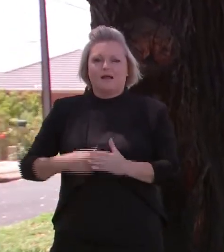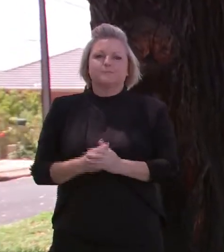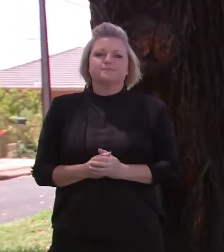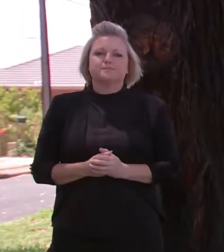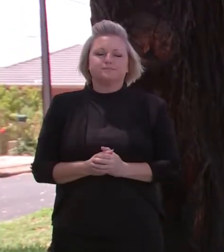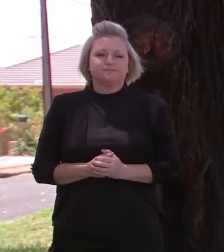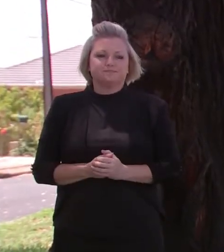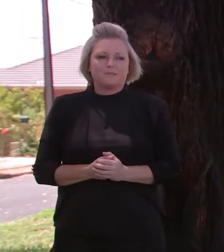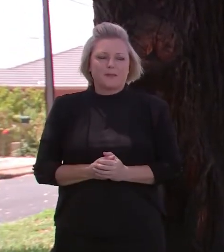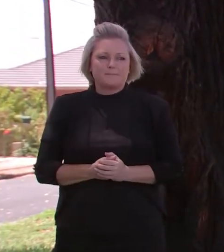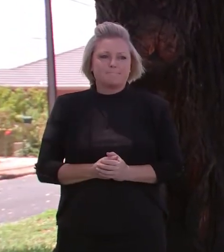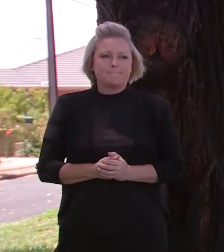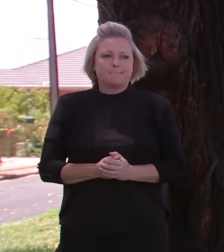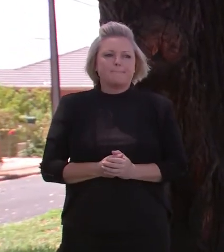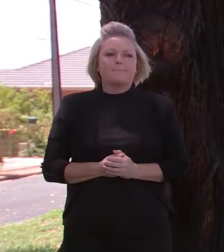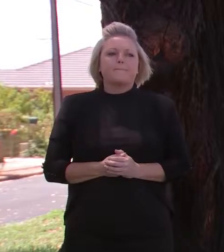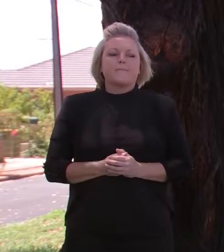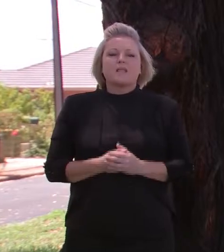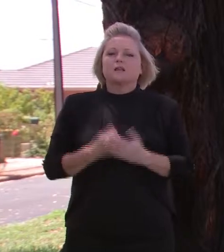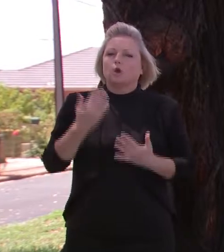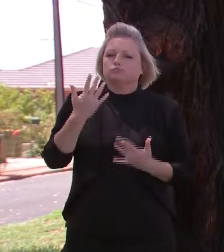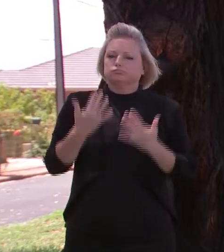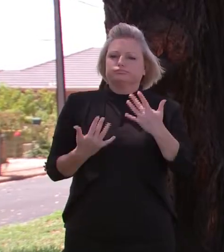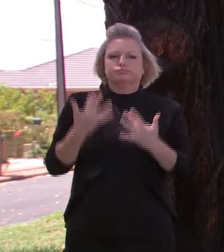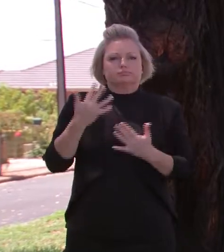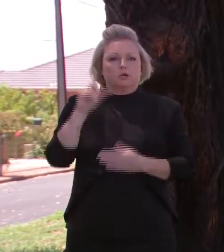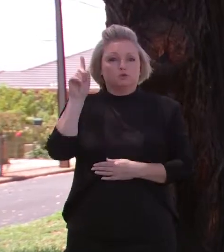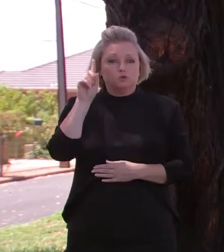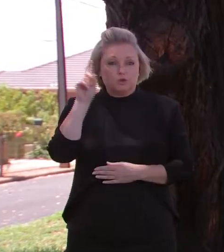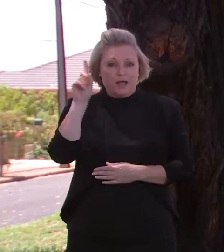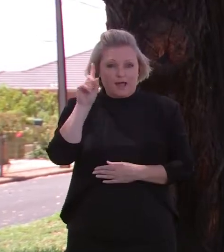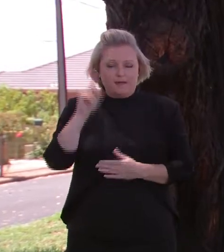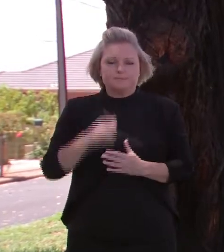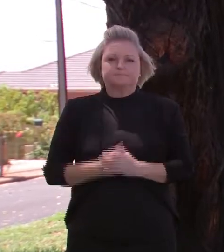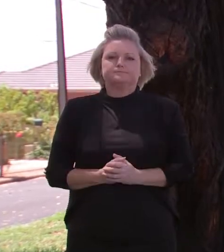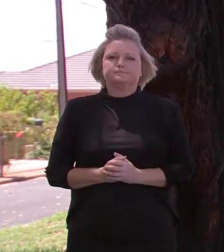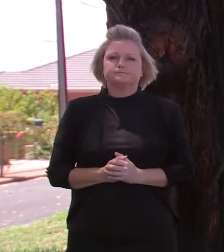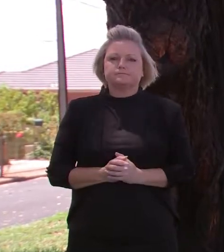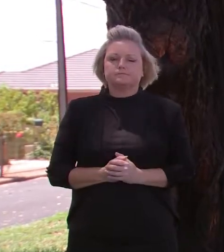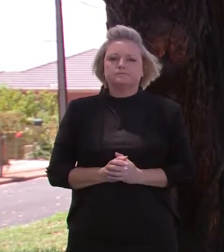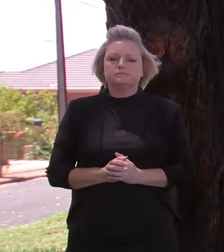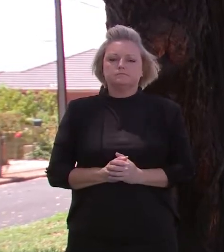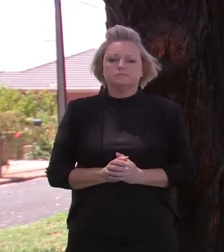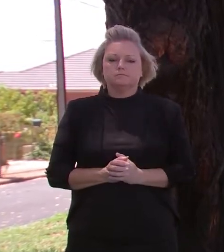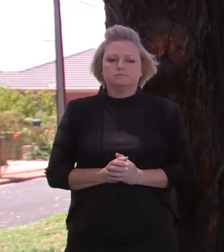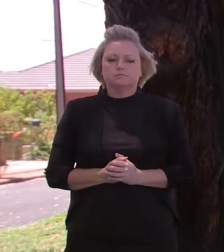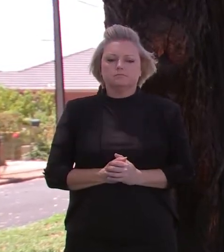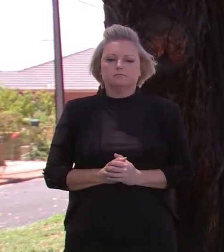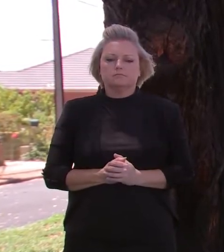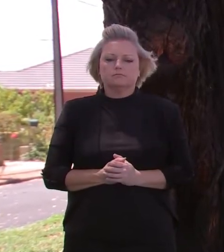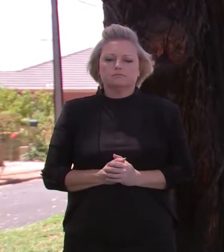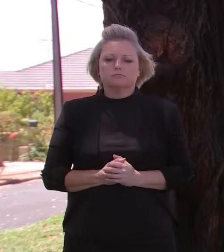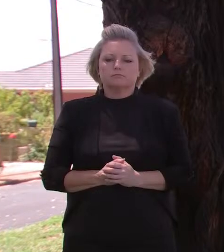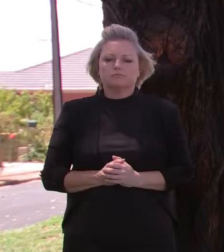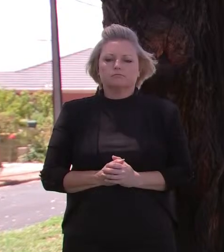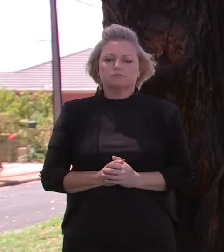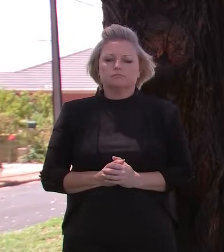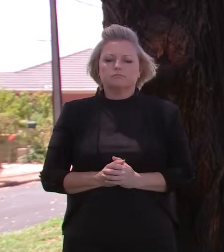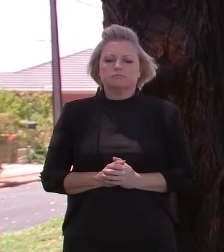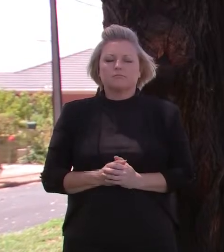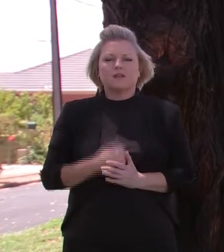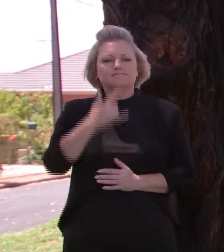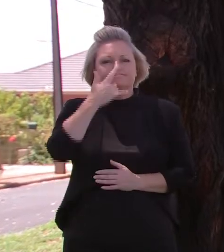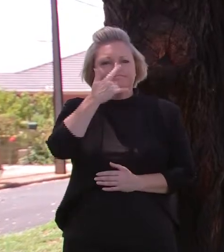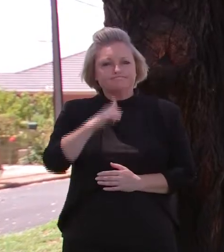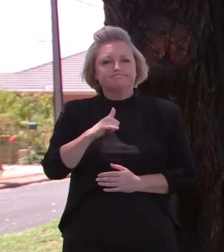the information, the COVID information for South Australia, and I've got to begin by sadly acknowledging the passing of 6